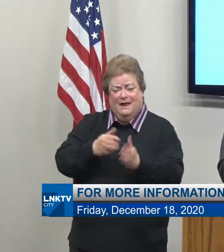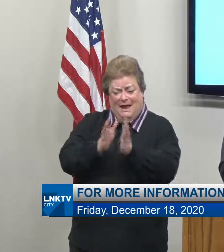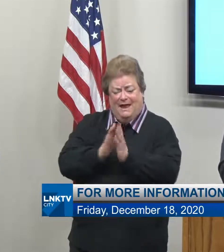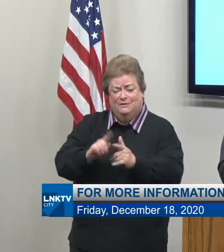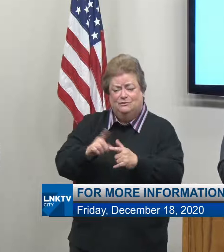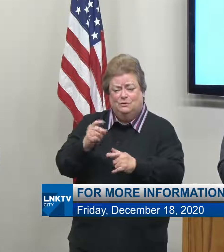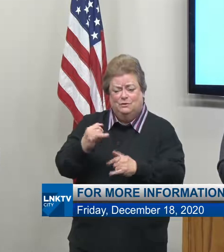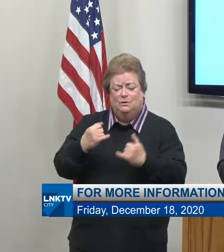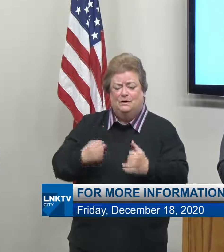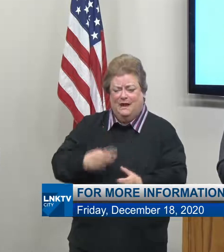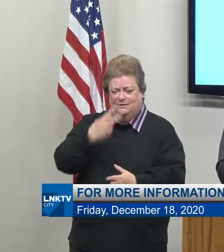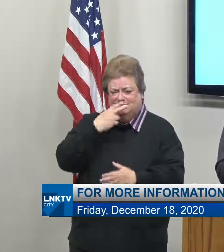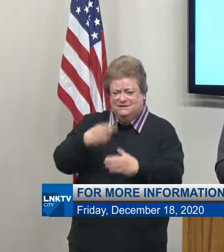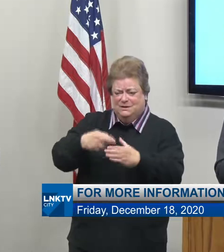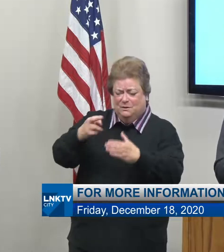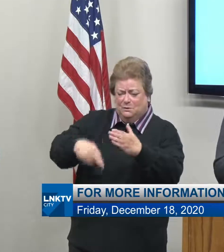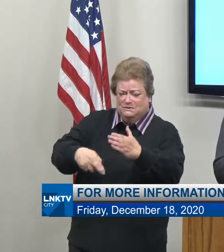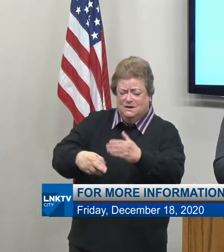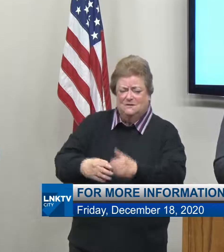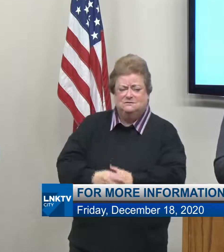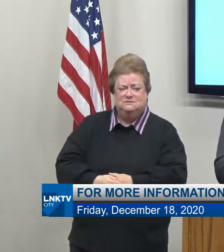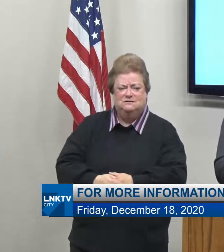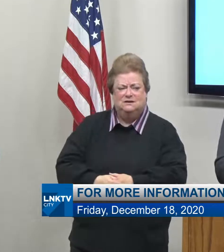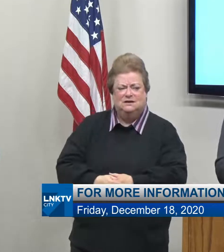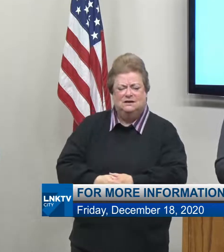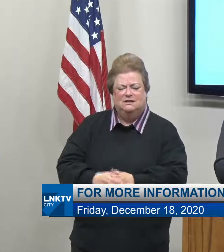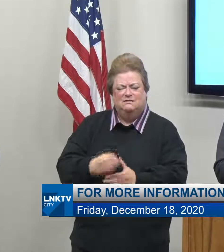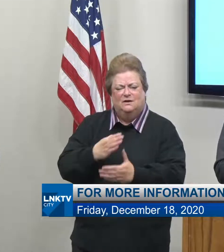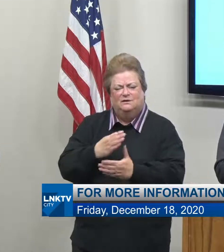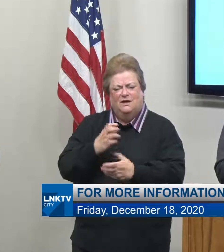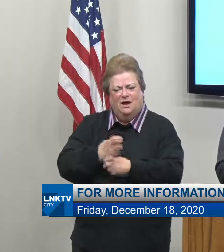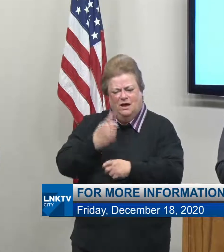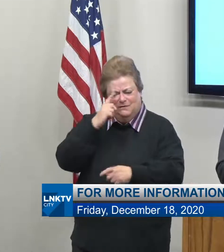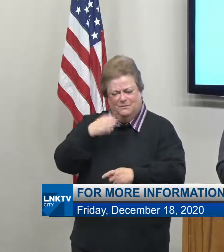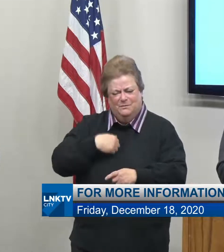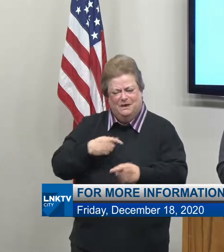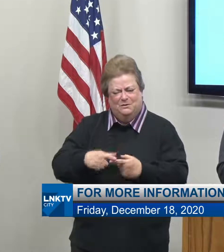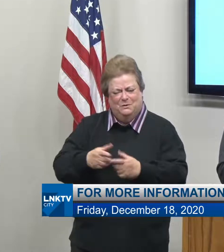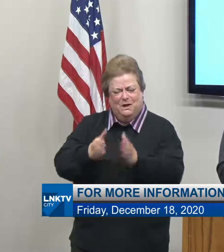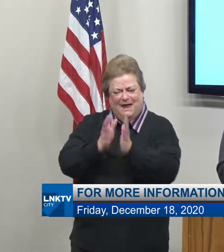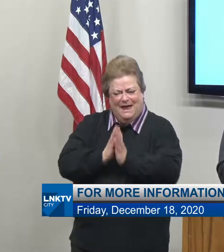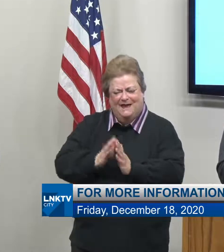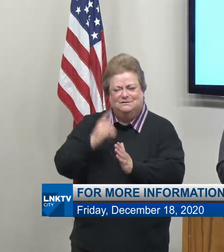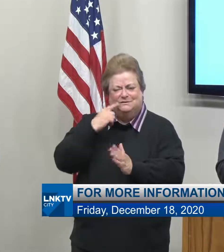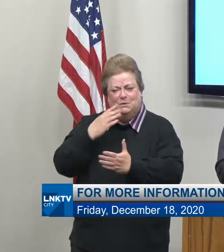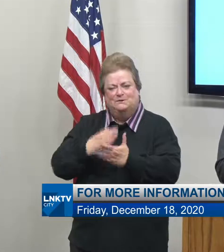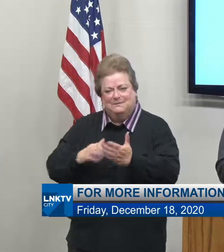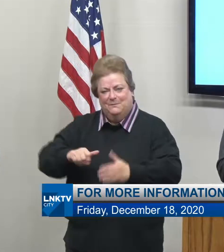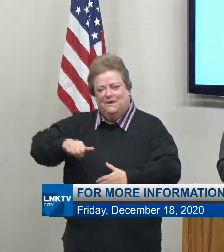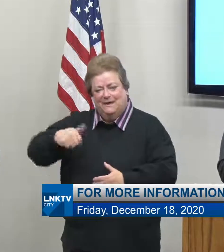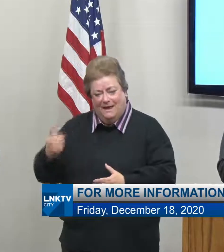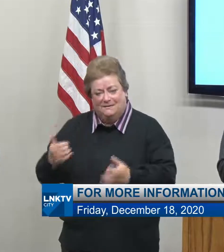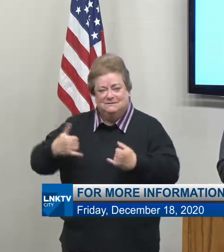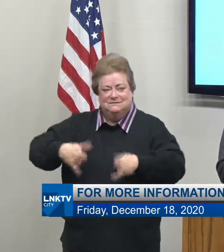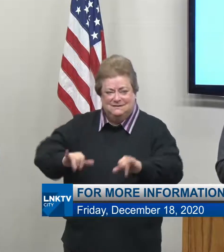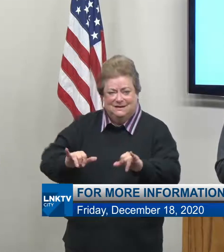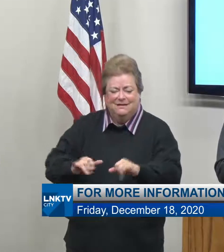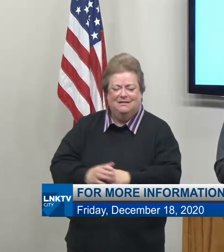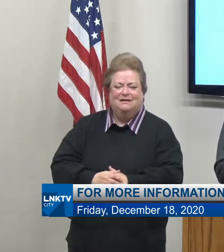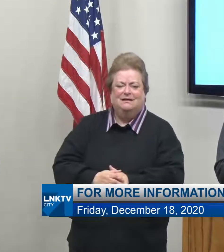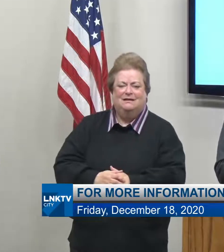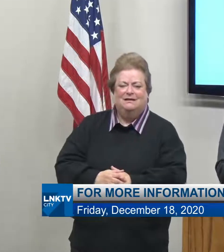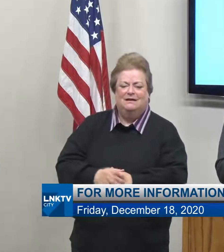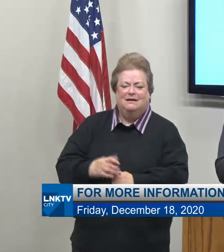those results. And so I think in some ways it's kind of hard for me to come up and ask for something else. Yet I've learned